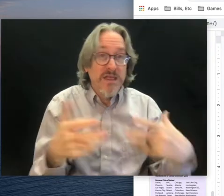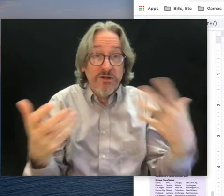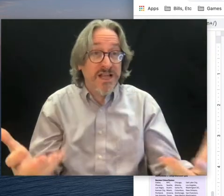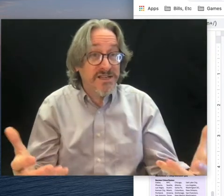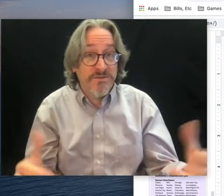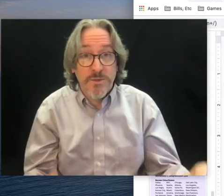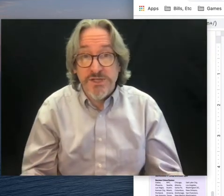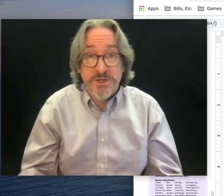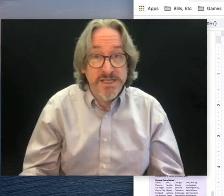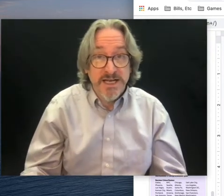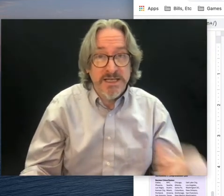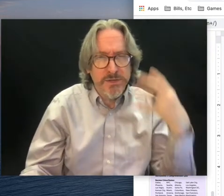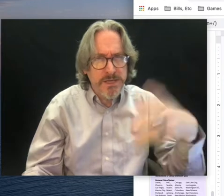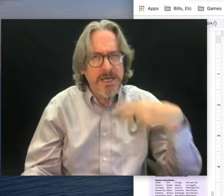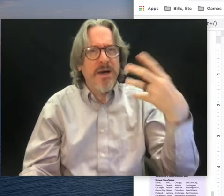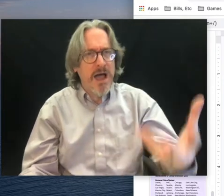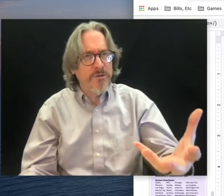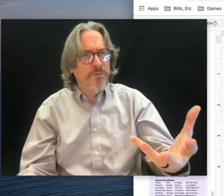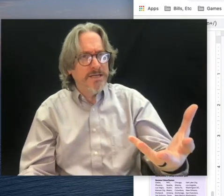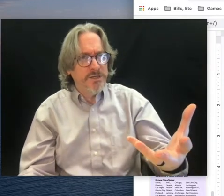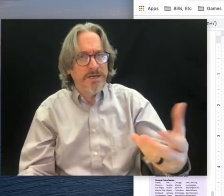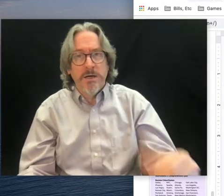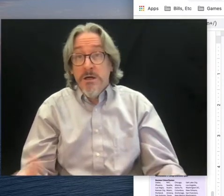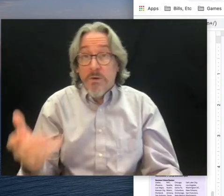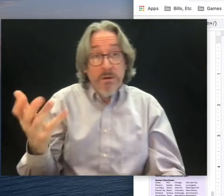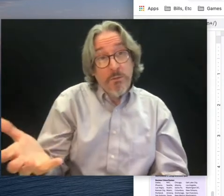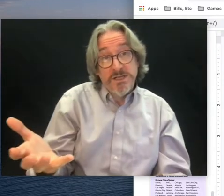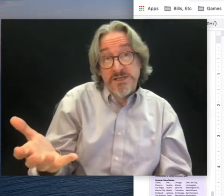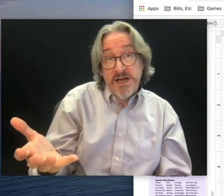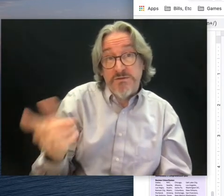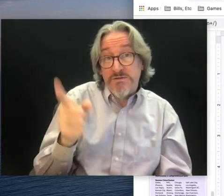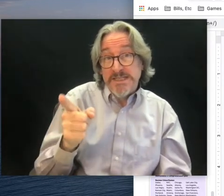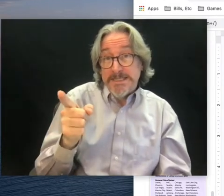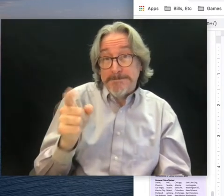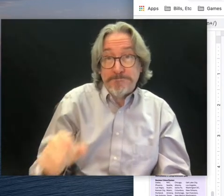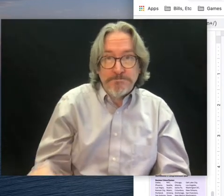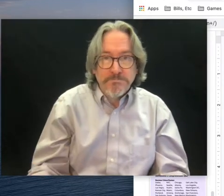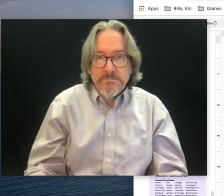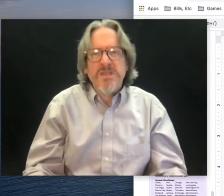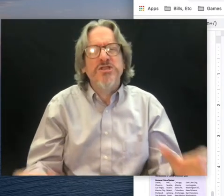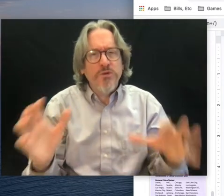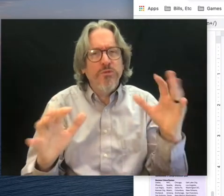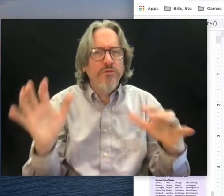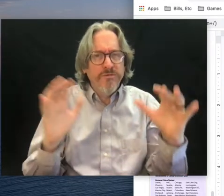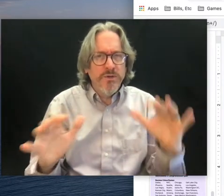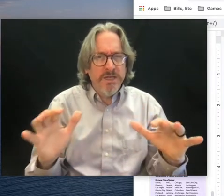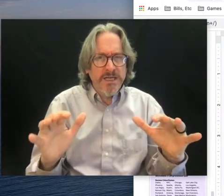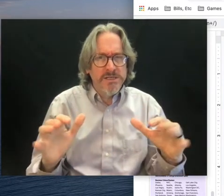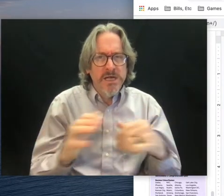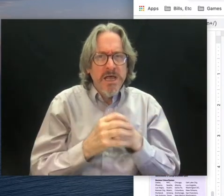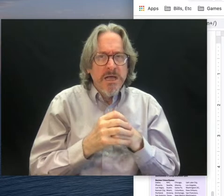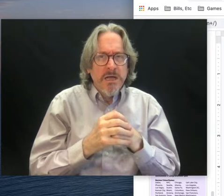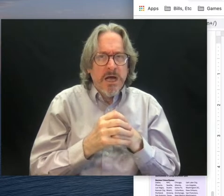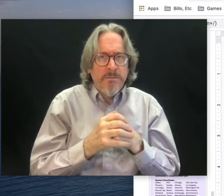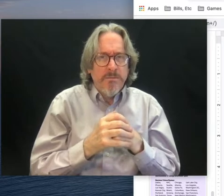Right? There are lots of different ways you can sign these, so think about how you might do it. What's the sign for visit? So review